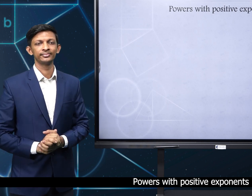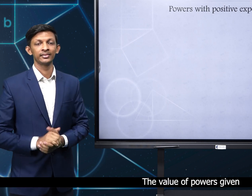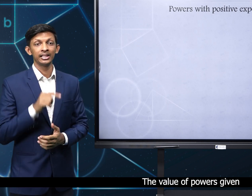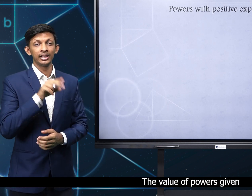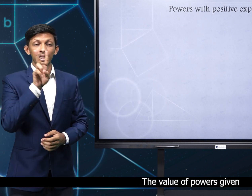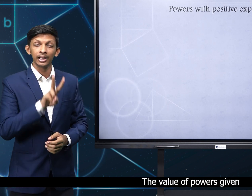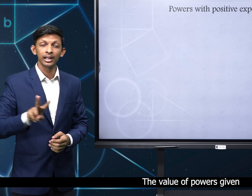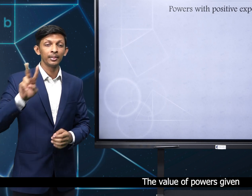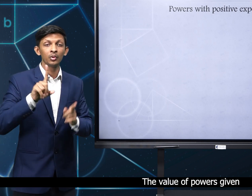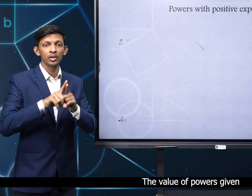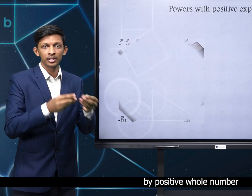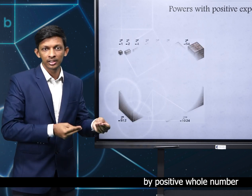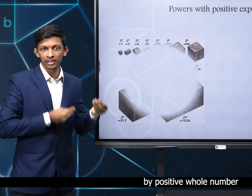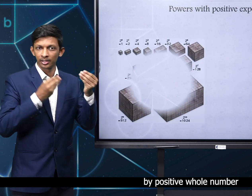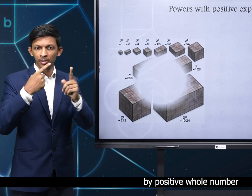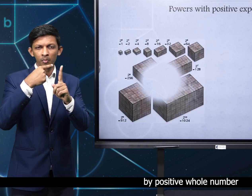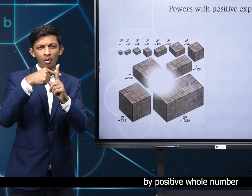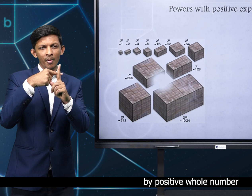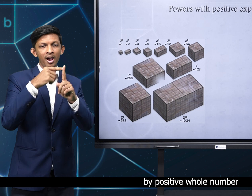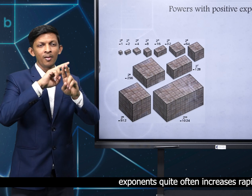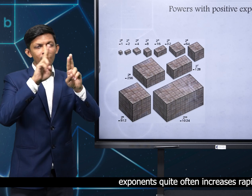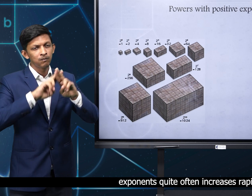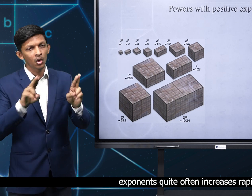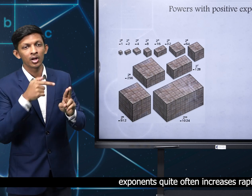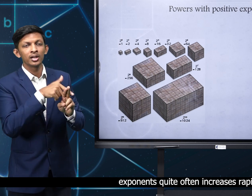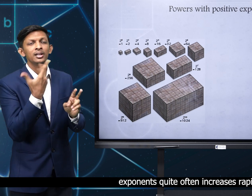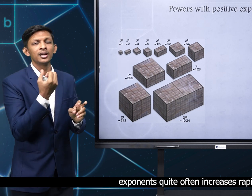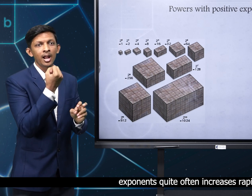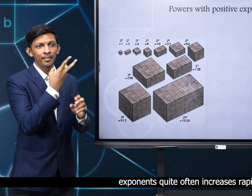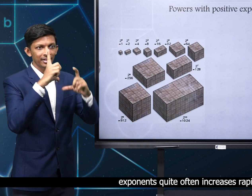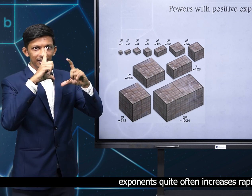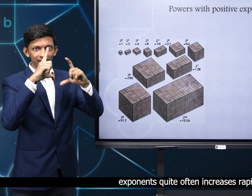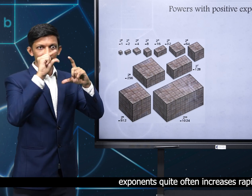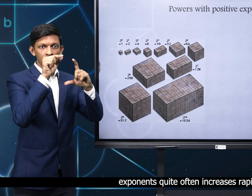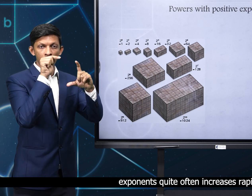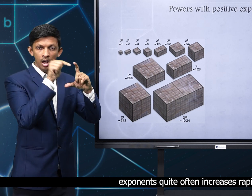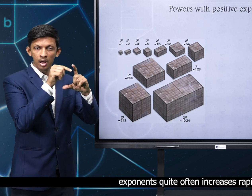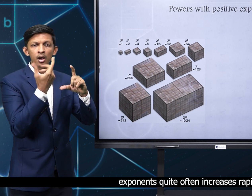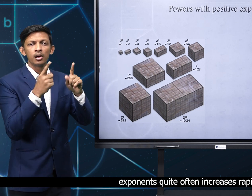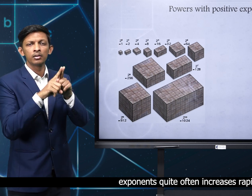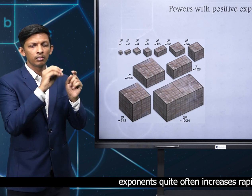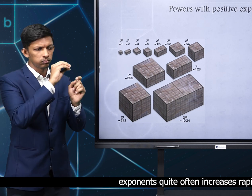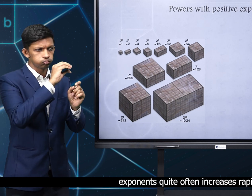The value of powers given by positive whole number exponents quite often increases rapidly.